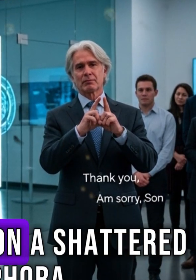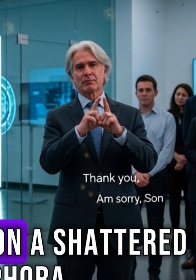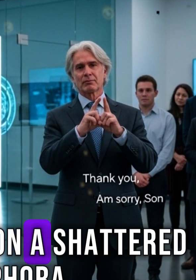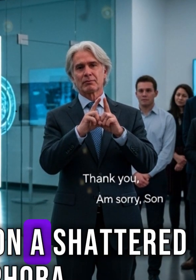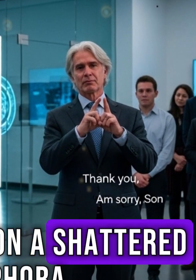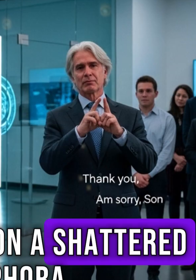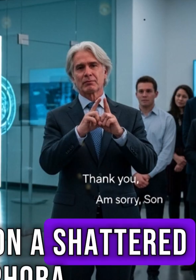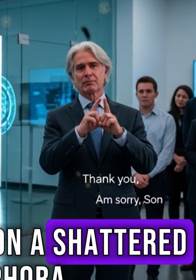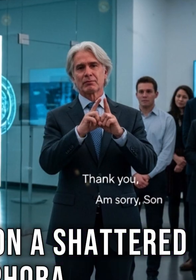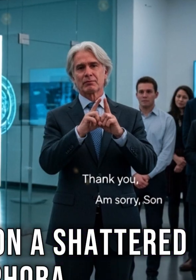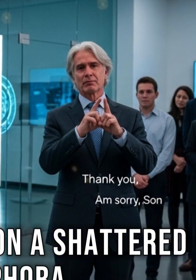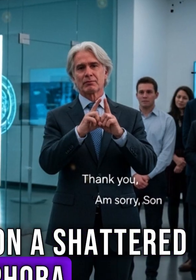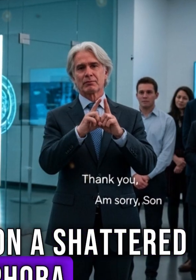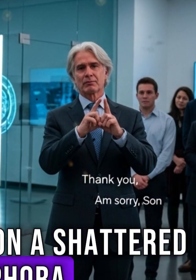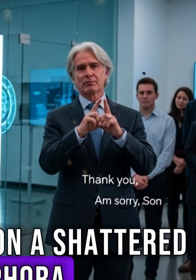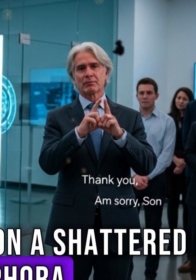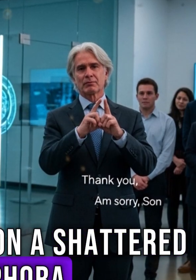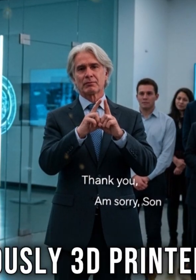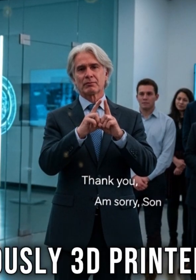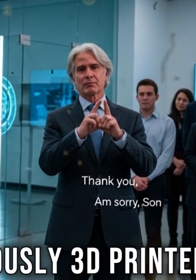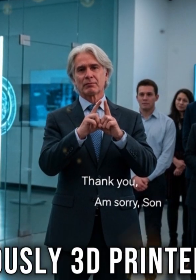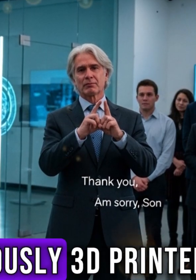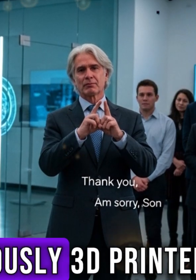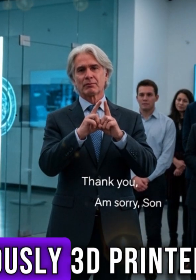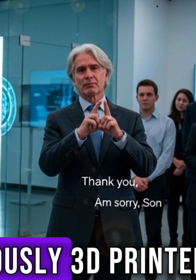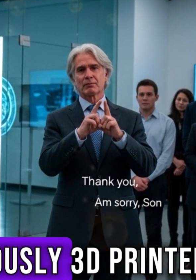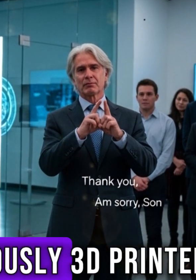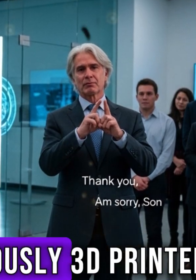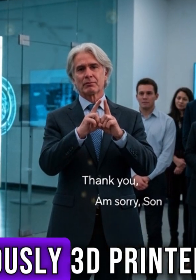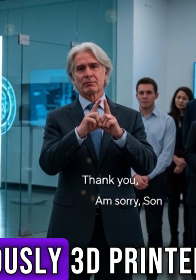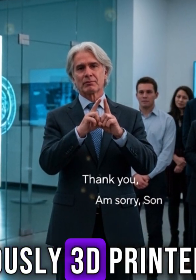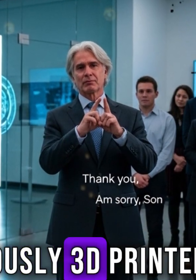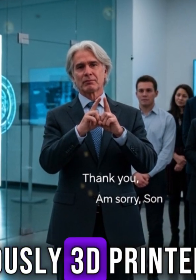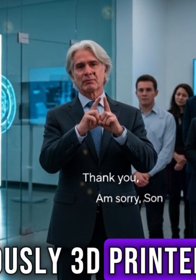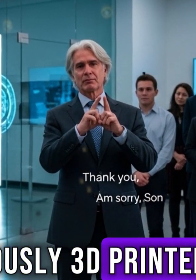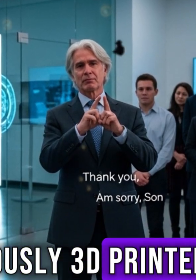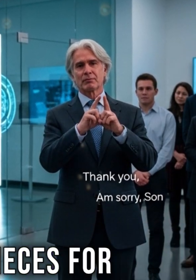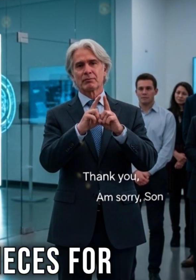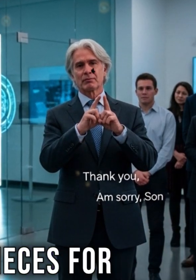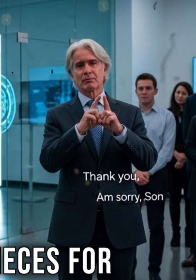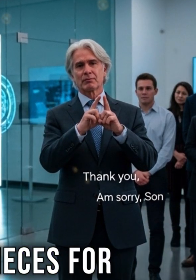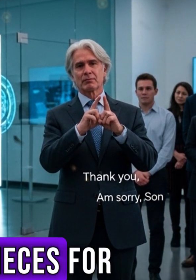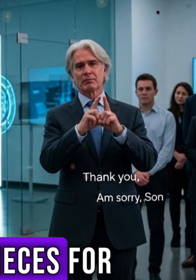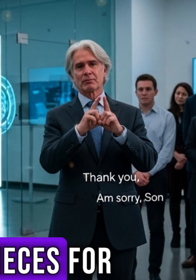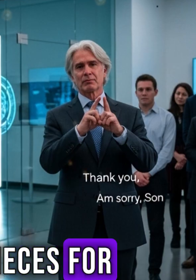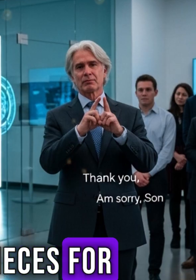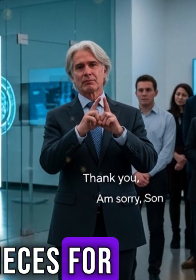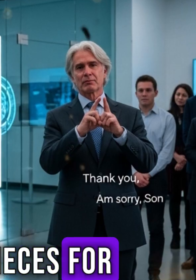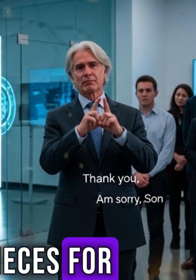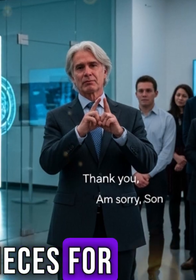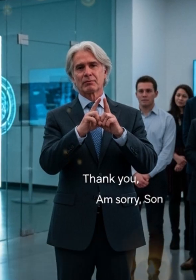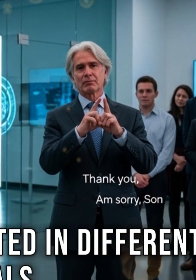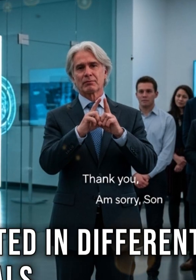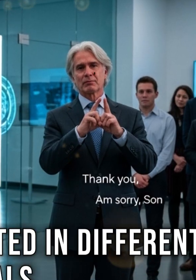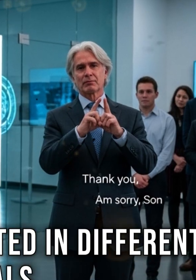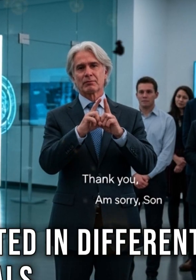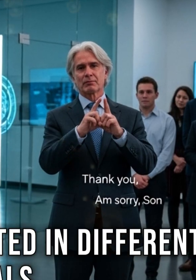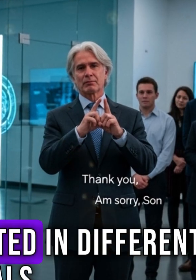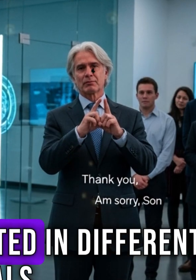a shattered Greek amphora that he had meticulously 3D printed the missing pieces for. The pieces were printed